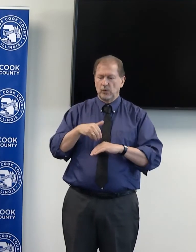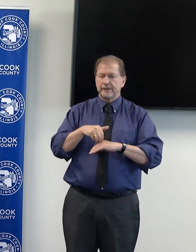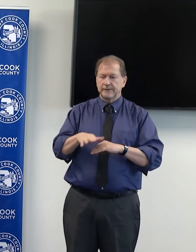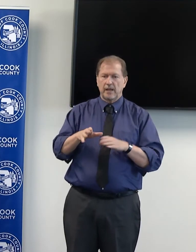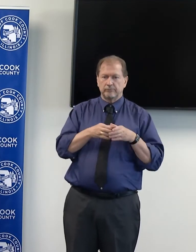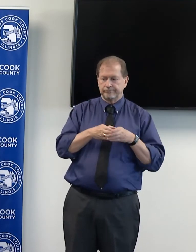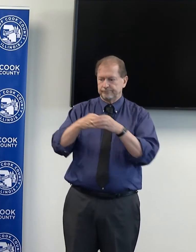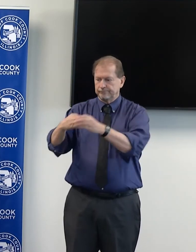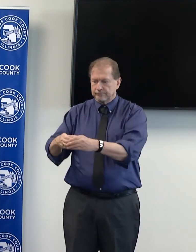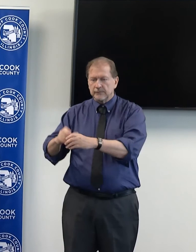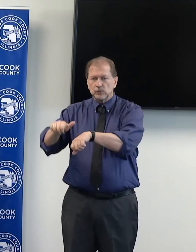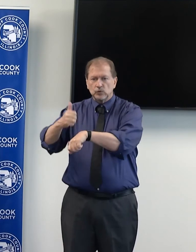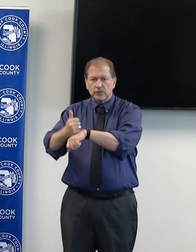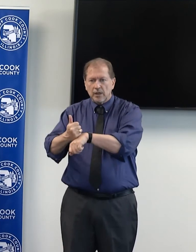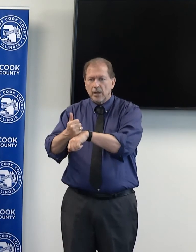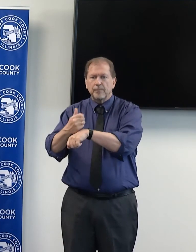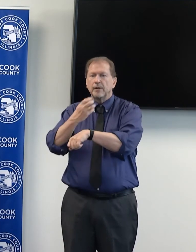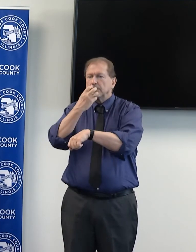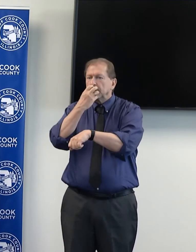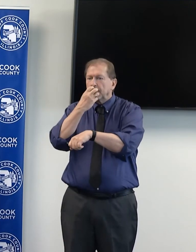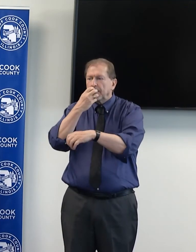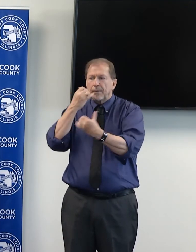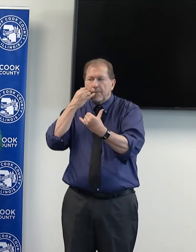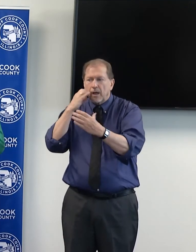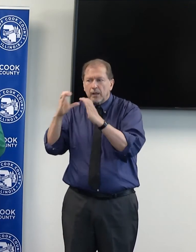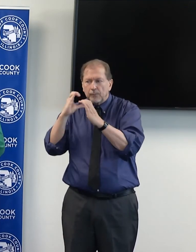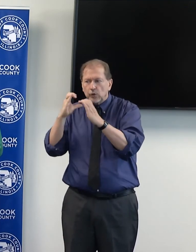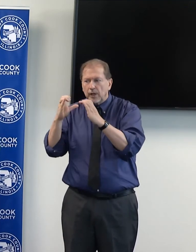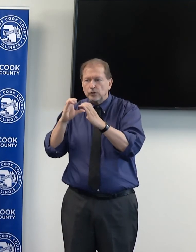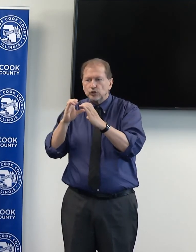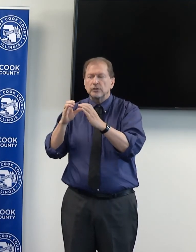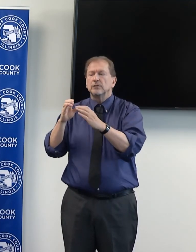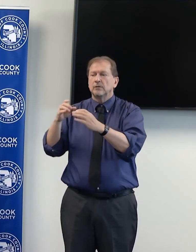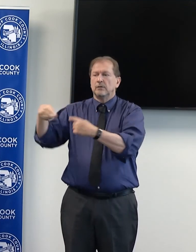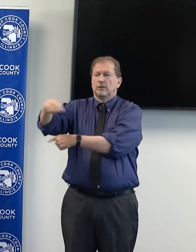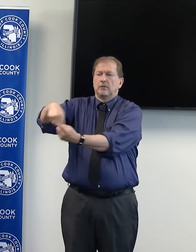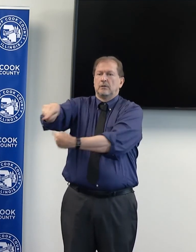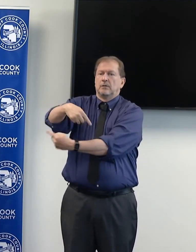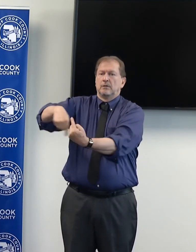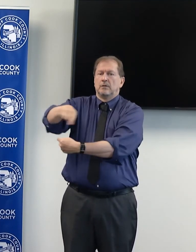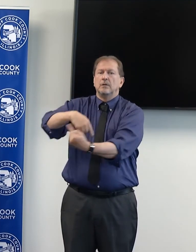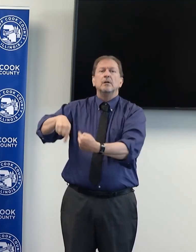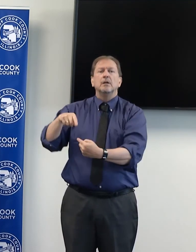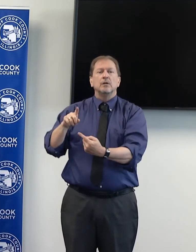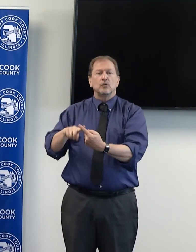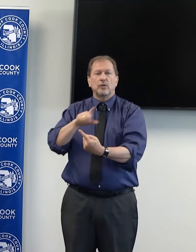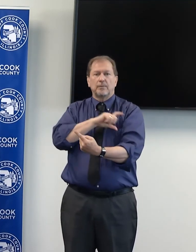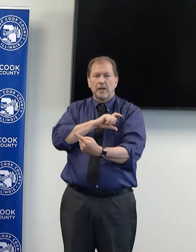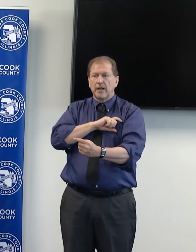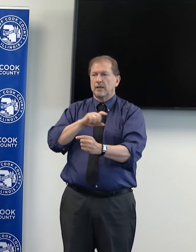unified command post that helps establish radio communications and allows all the